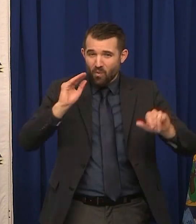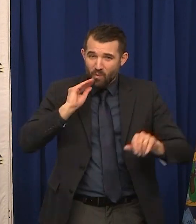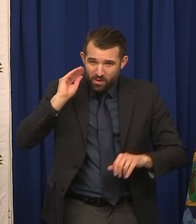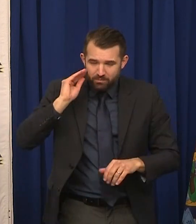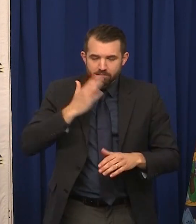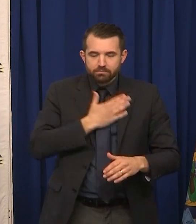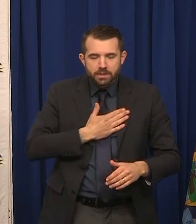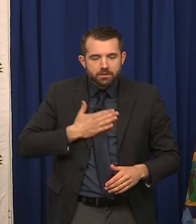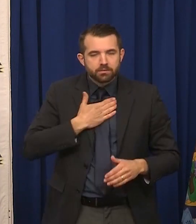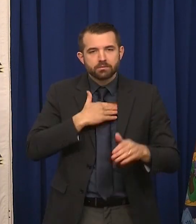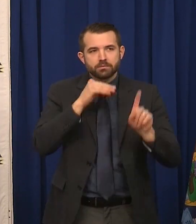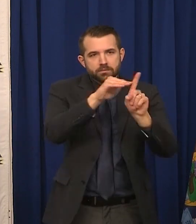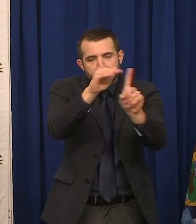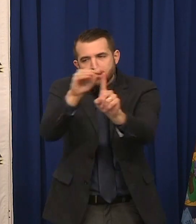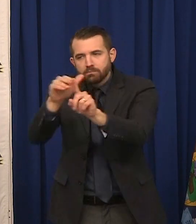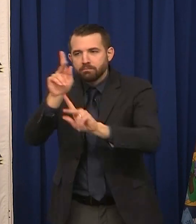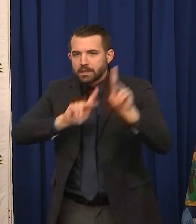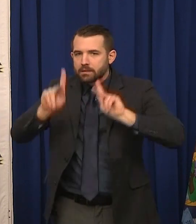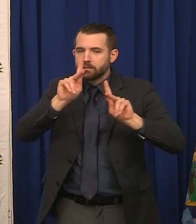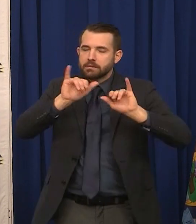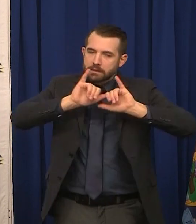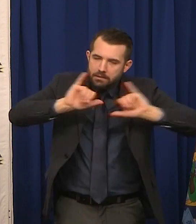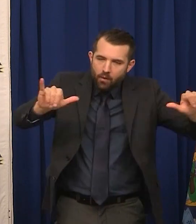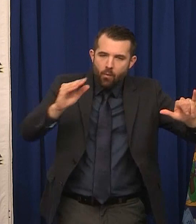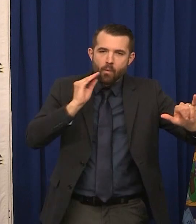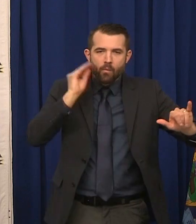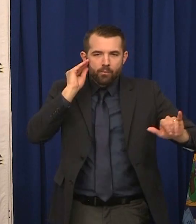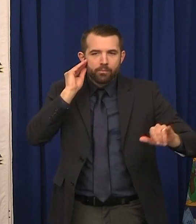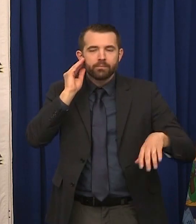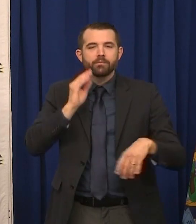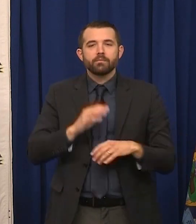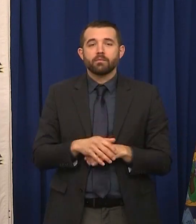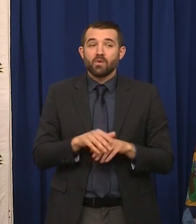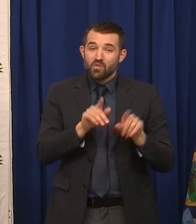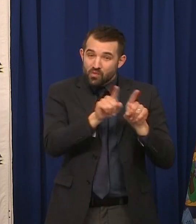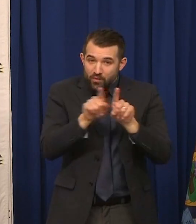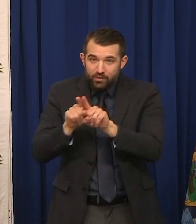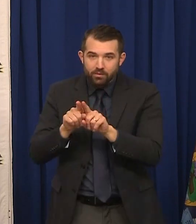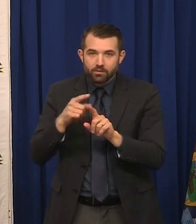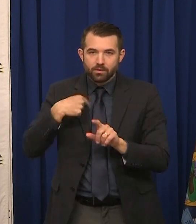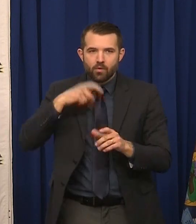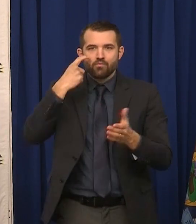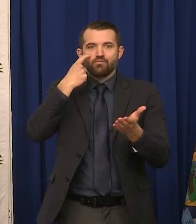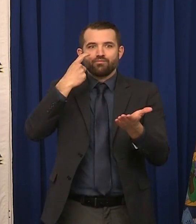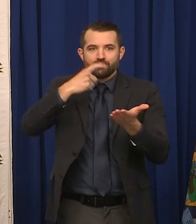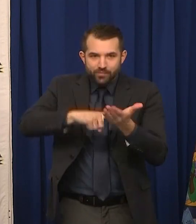in that context, we fully recognize that it's difficult to be engaged.